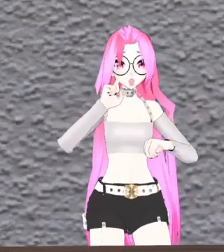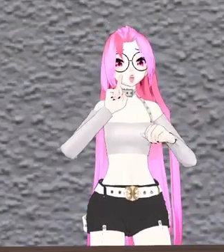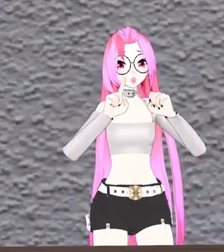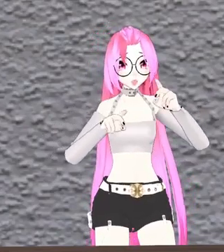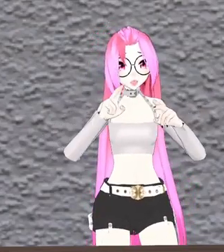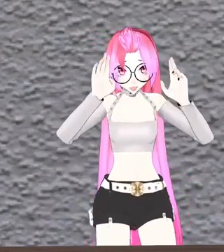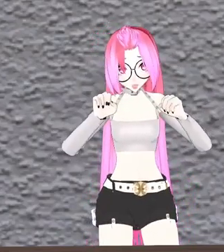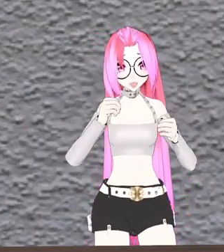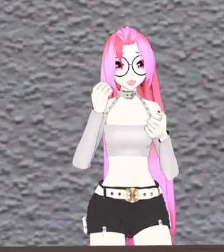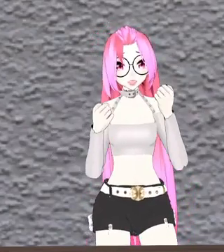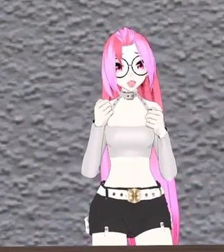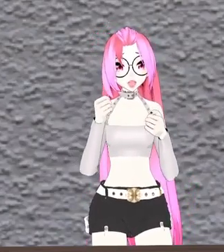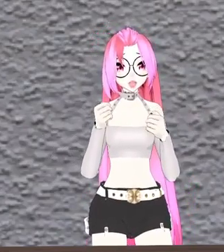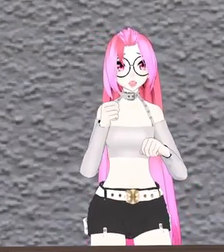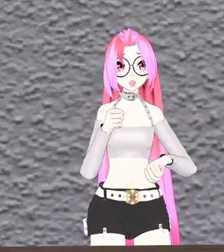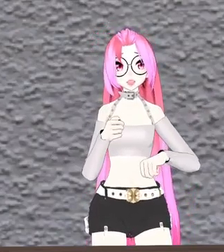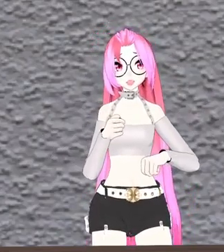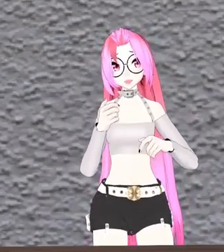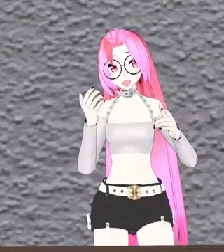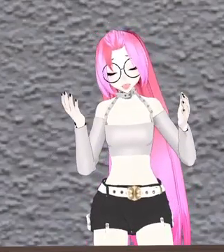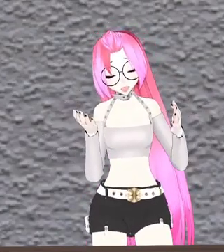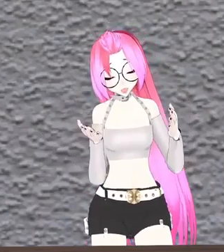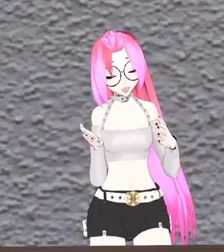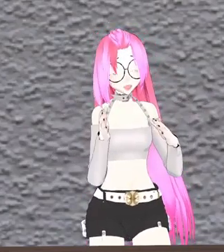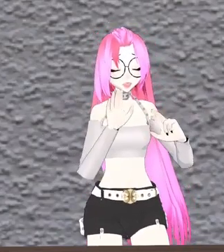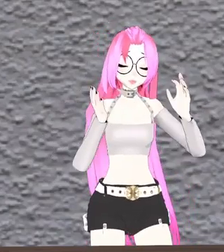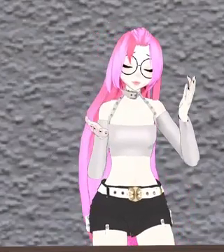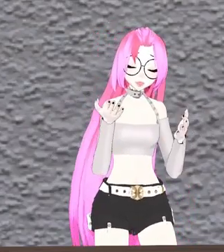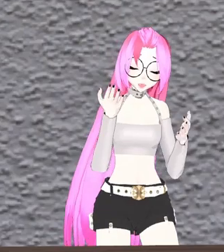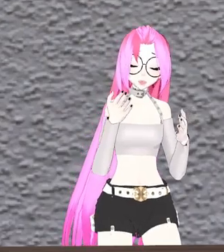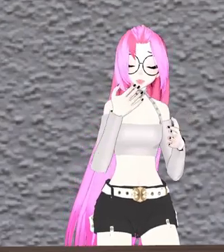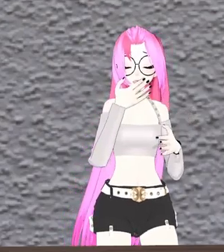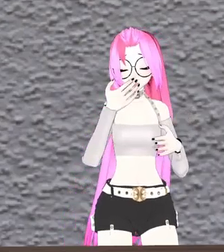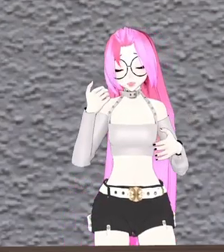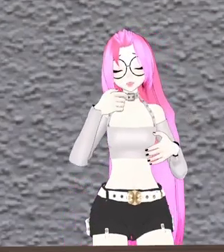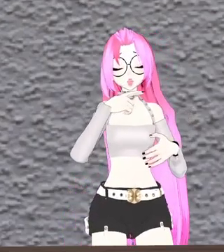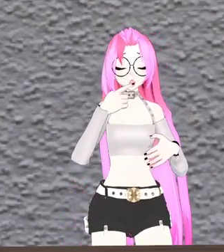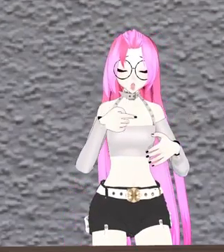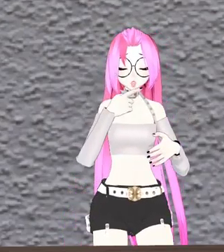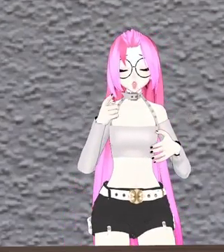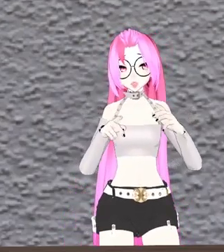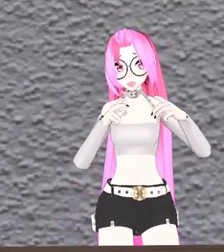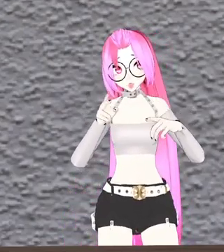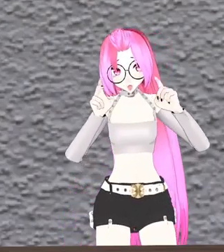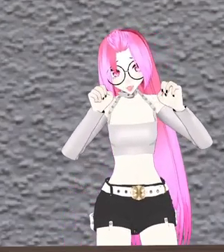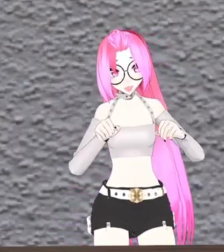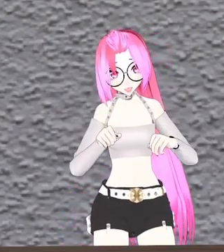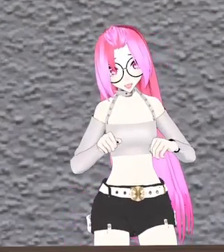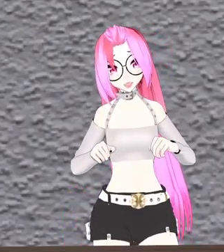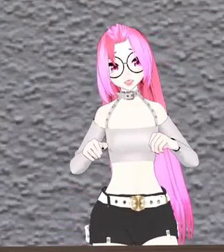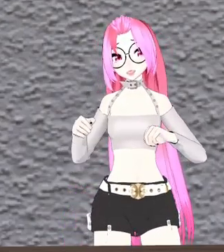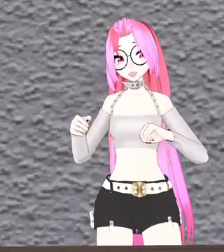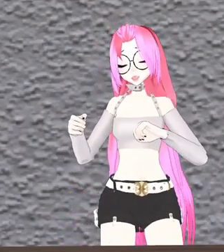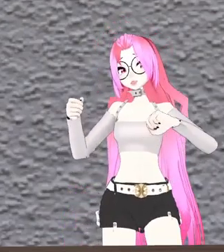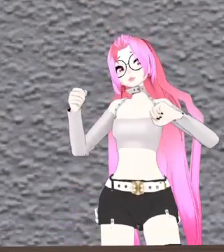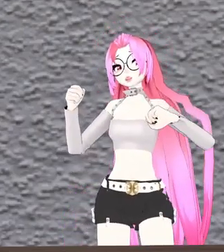deaf people can drive. And you know what? Probably better than most hearing people can.